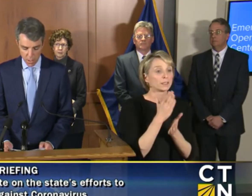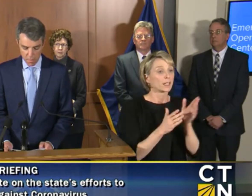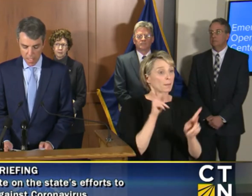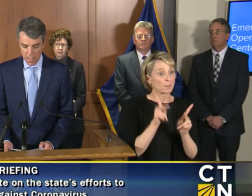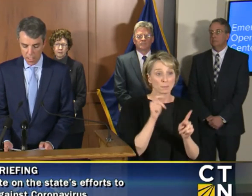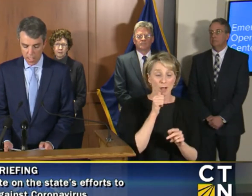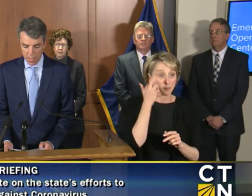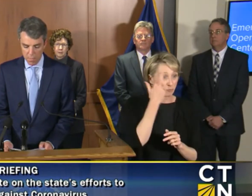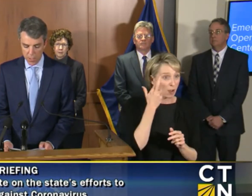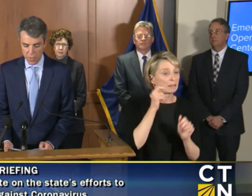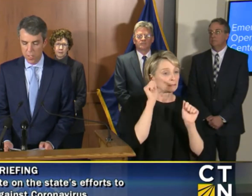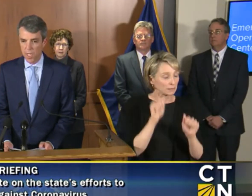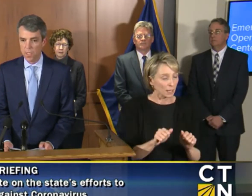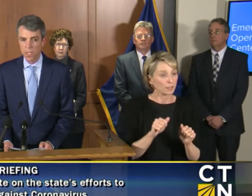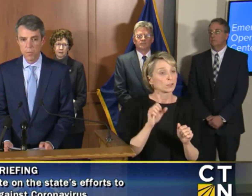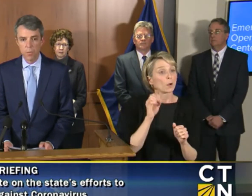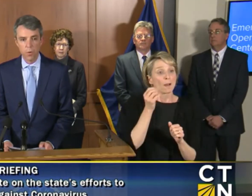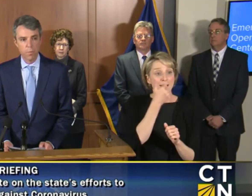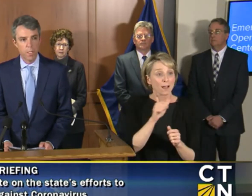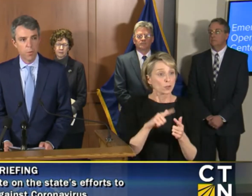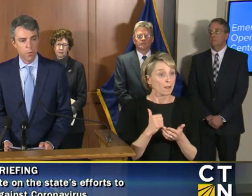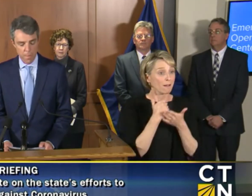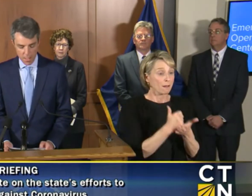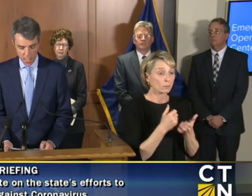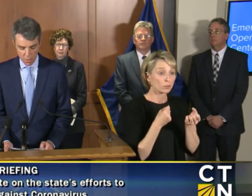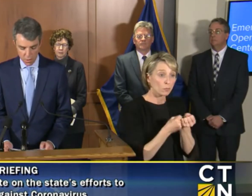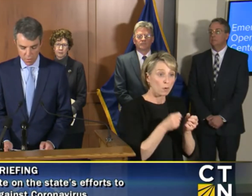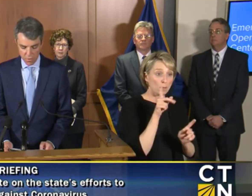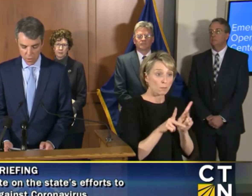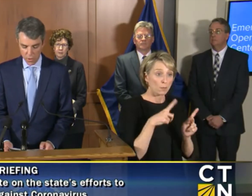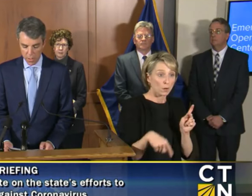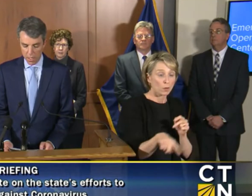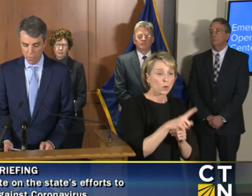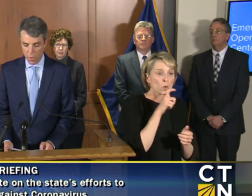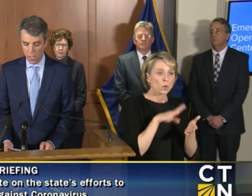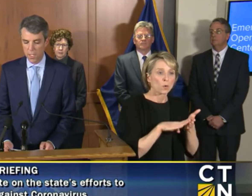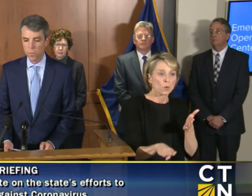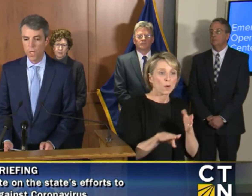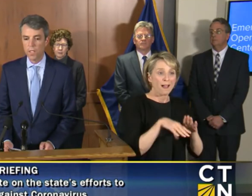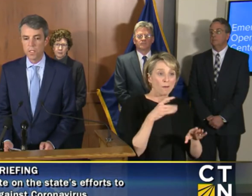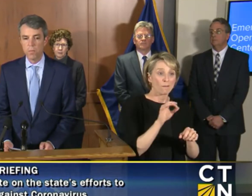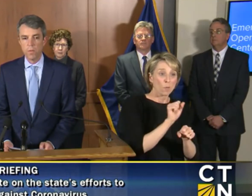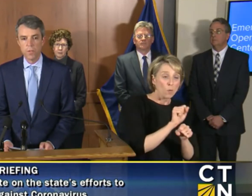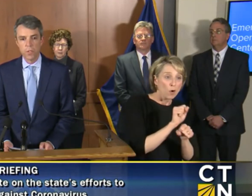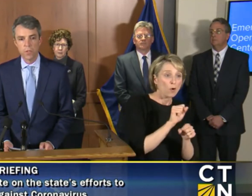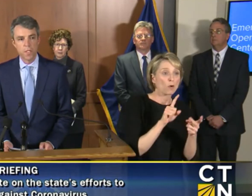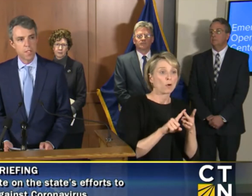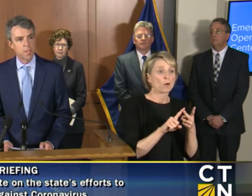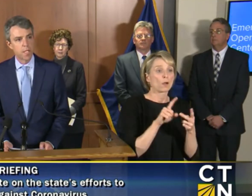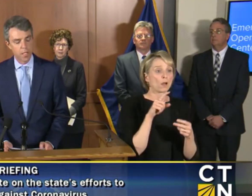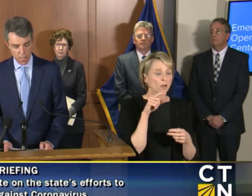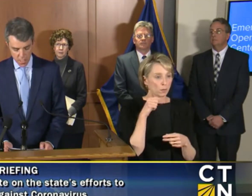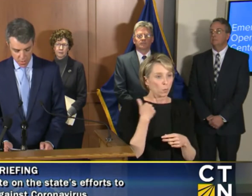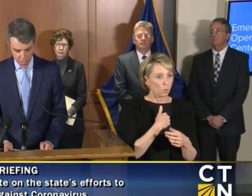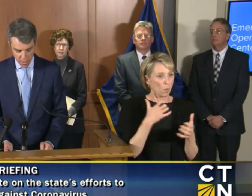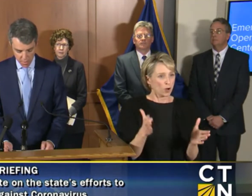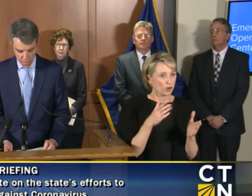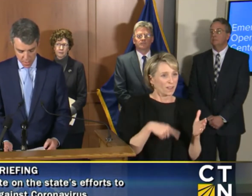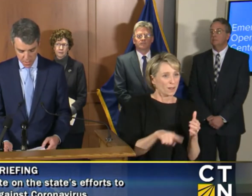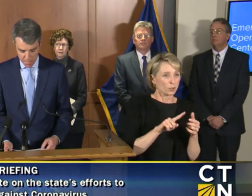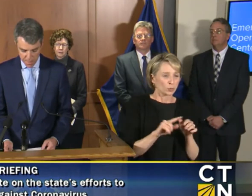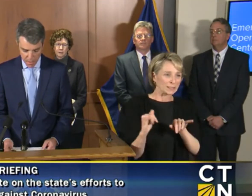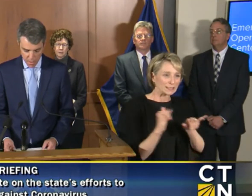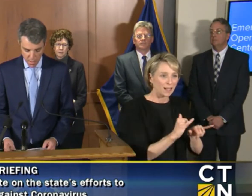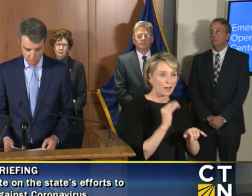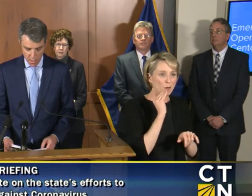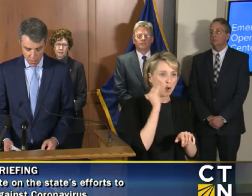So all measures designed to help support people who are either furloughed or out of work, as well as to promote social distancing in our state